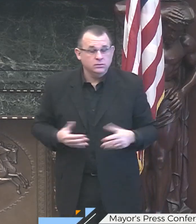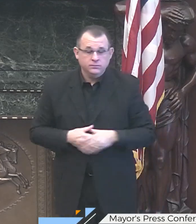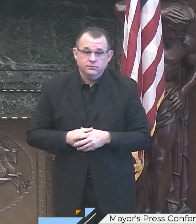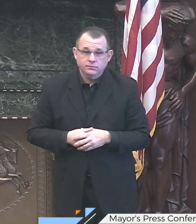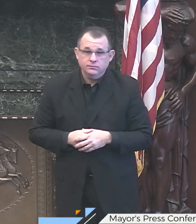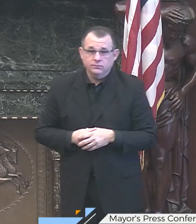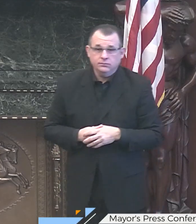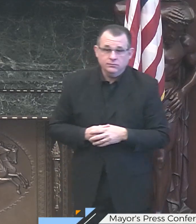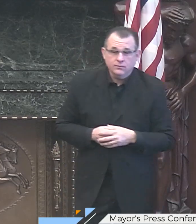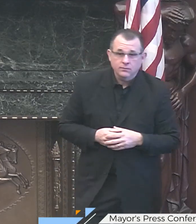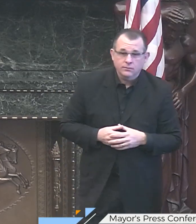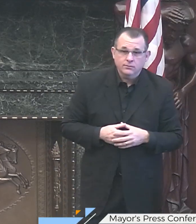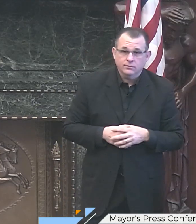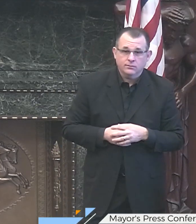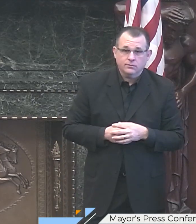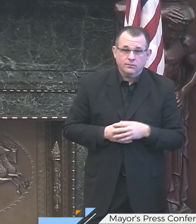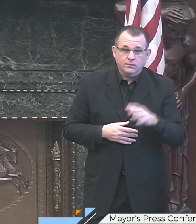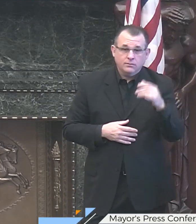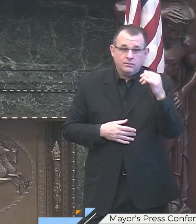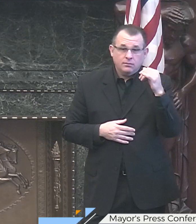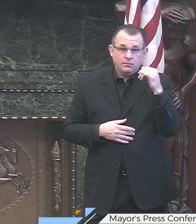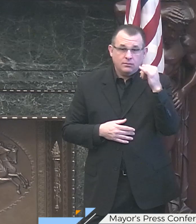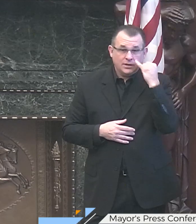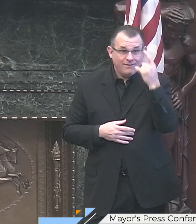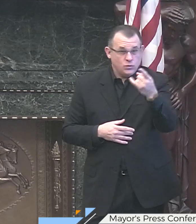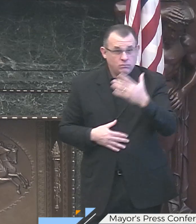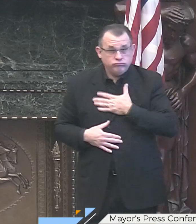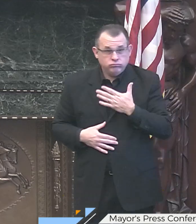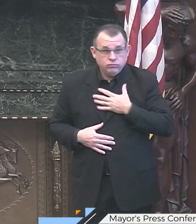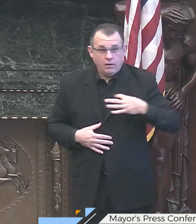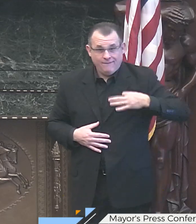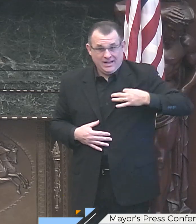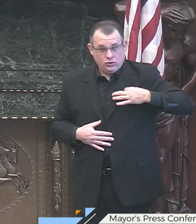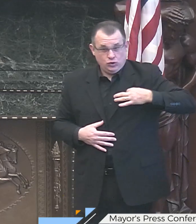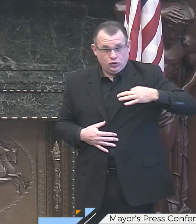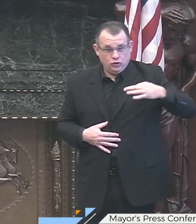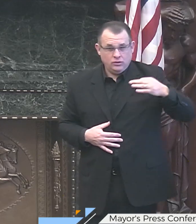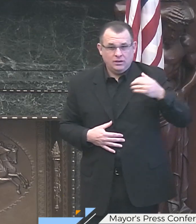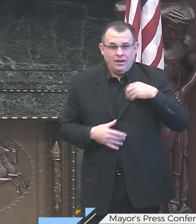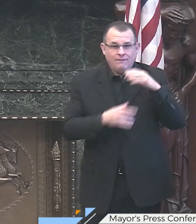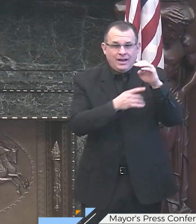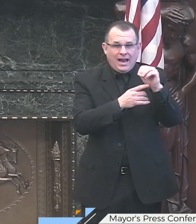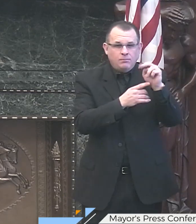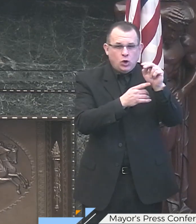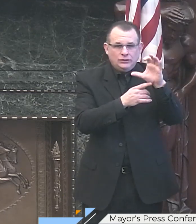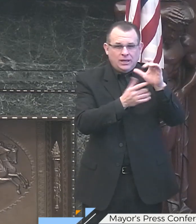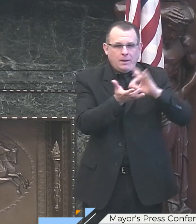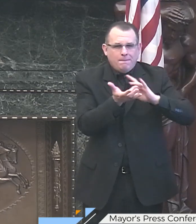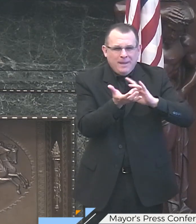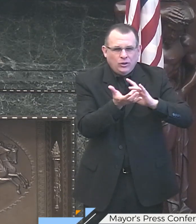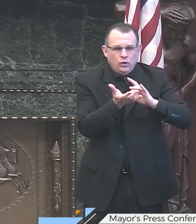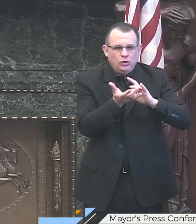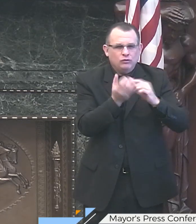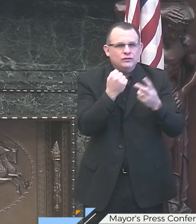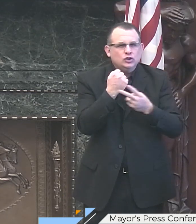other, again, if people want to volunteer in this effort, Medical Reserve Corps is an opportunity to do that.